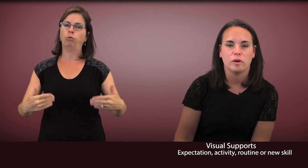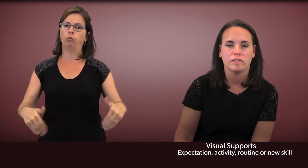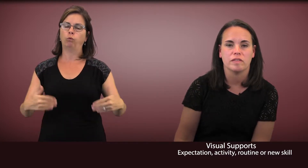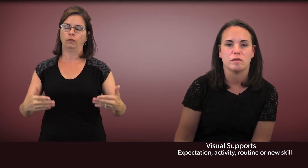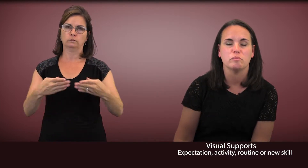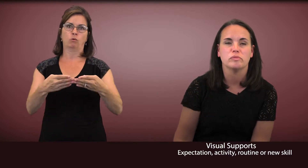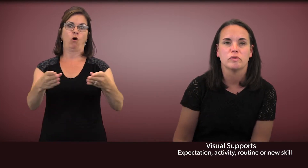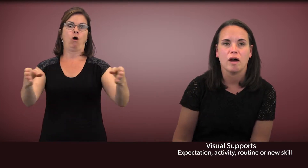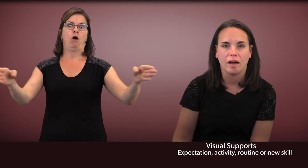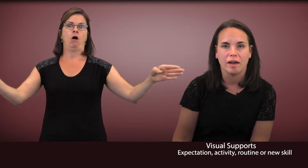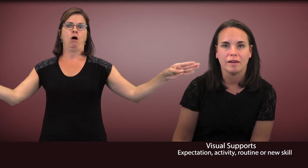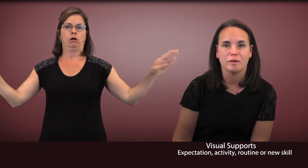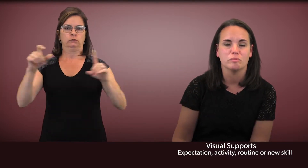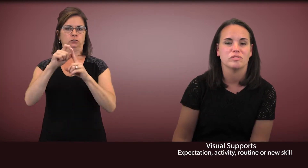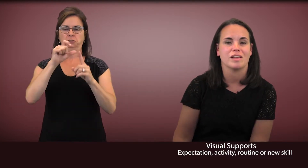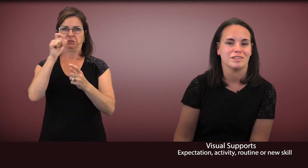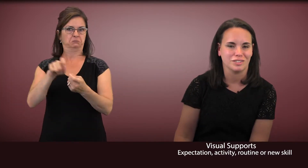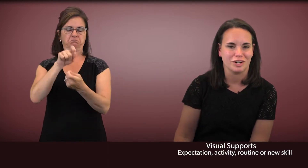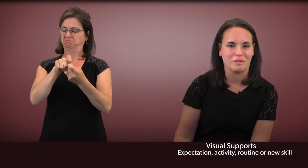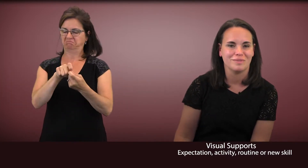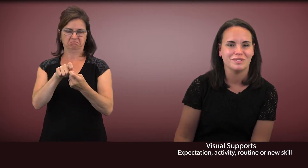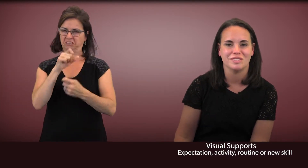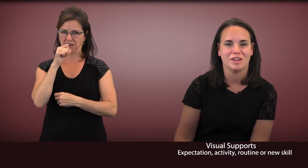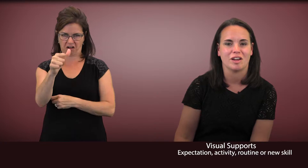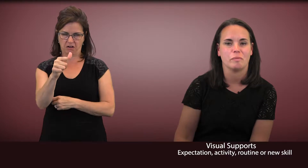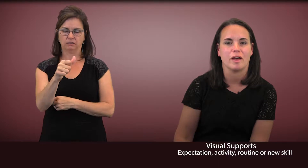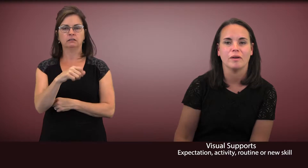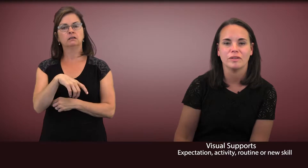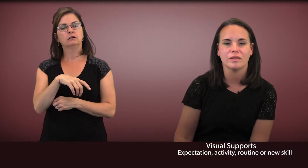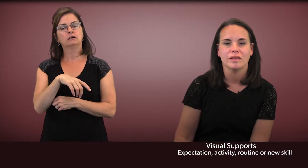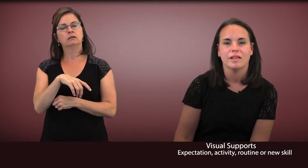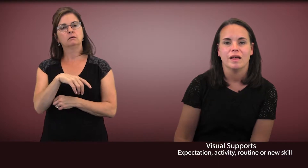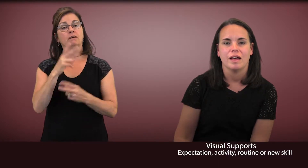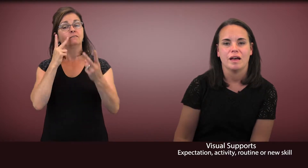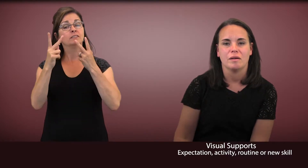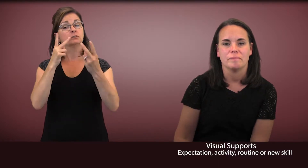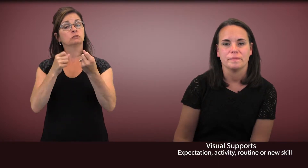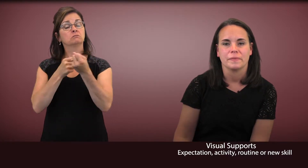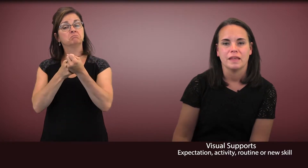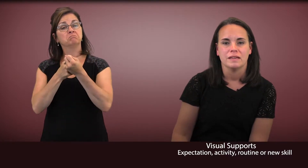visual supports is a broad umbrella term to talk about